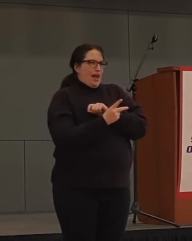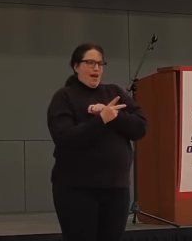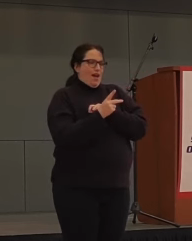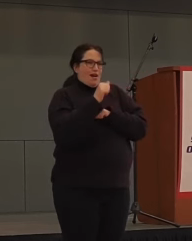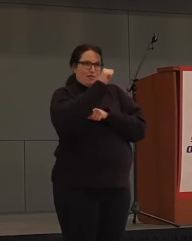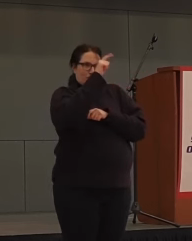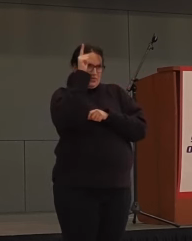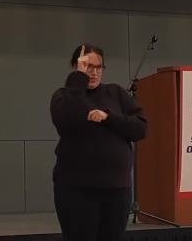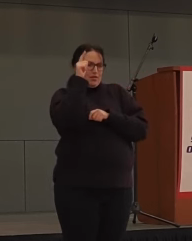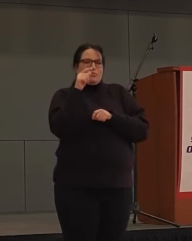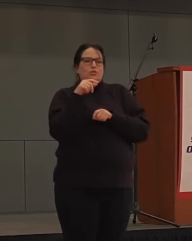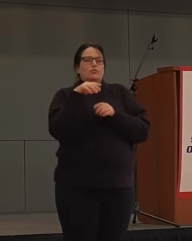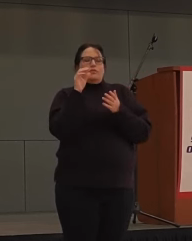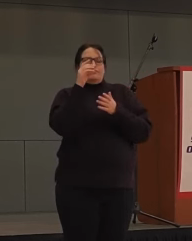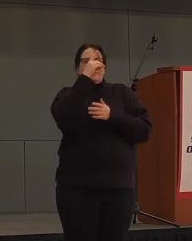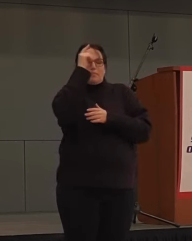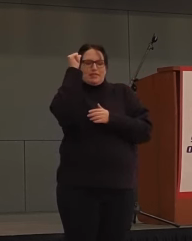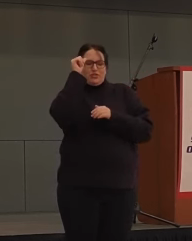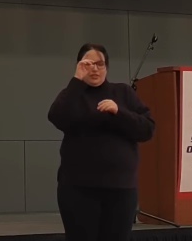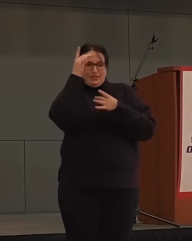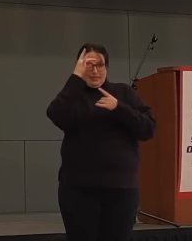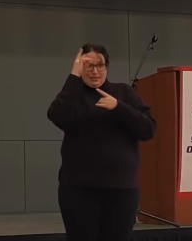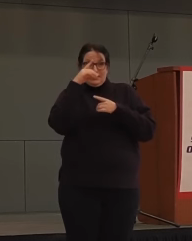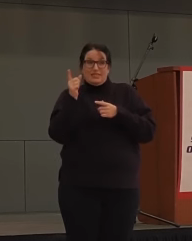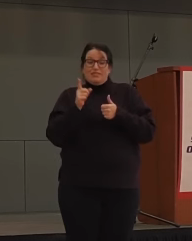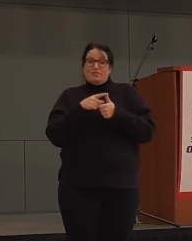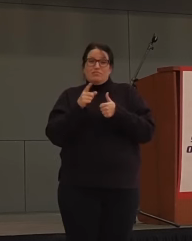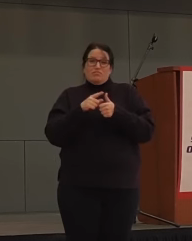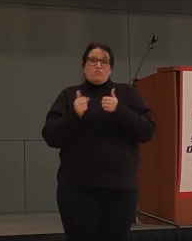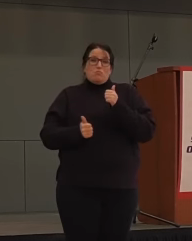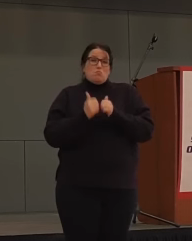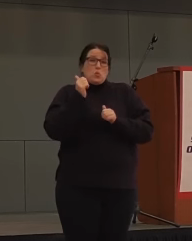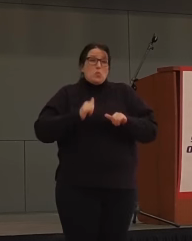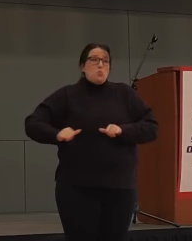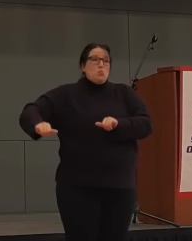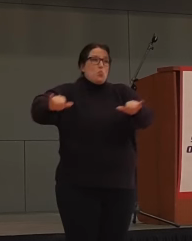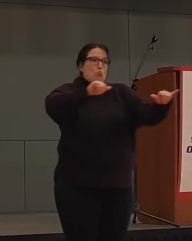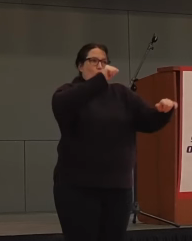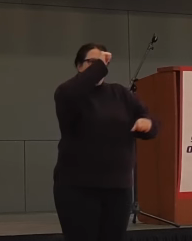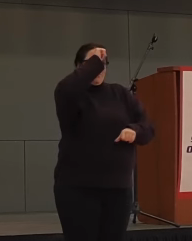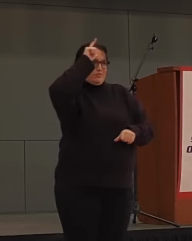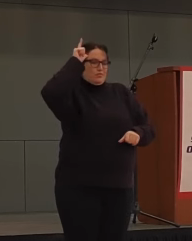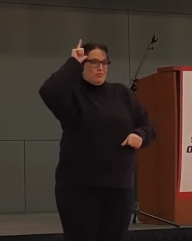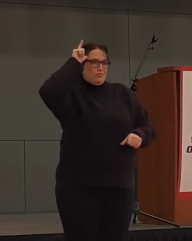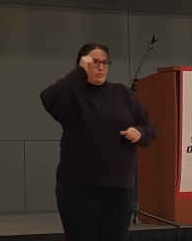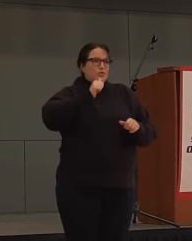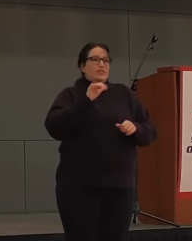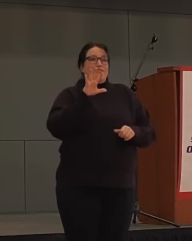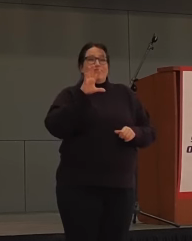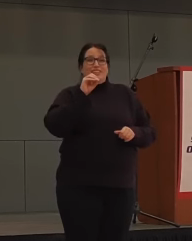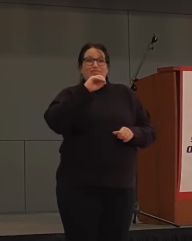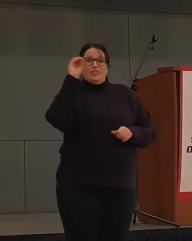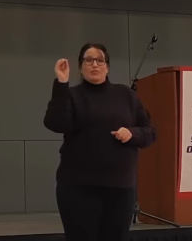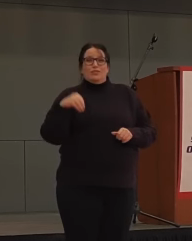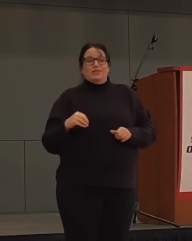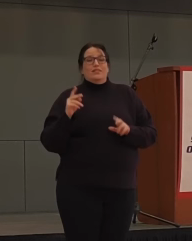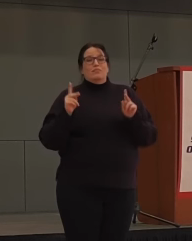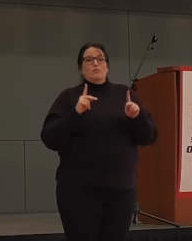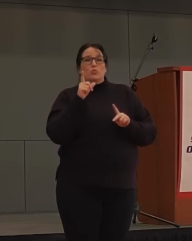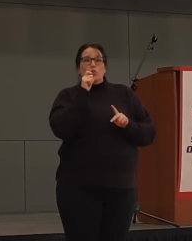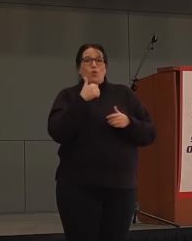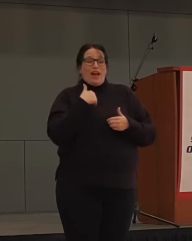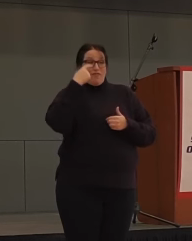most common. More than 50% of people with an irreversible brain disease have